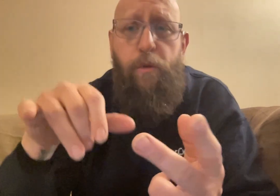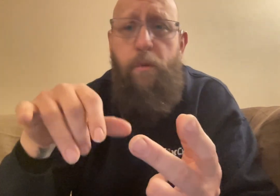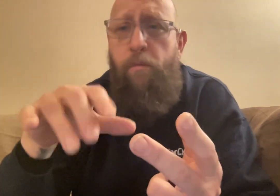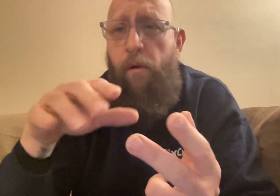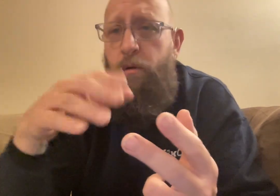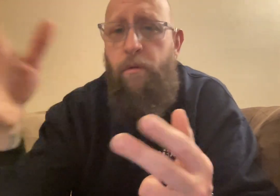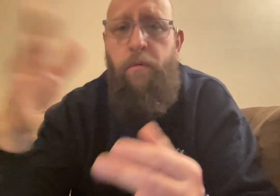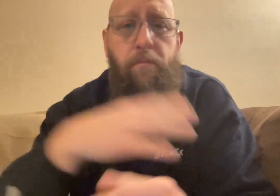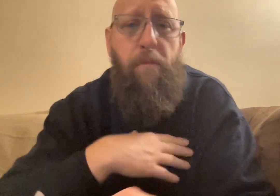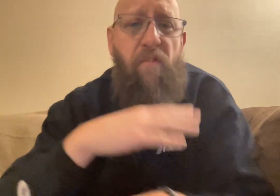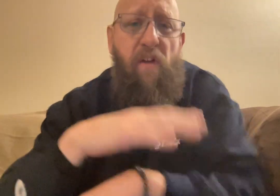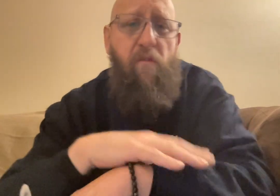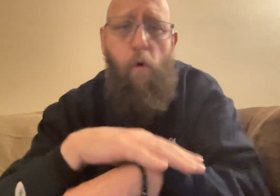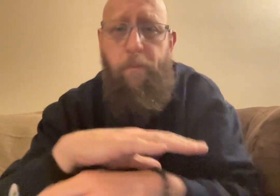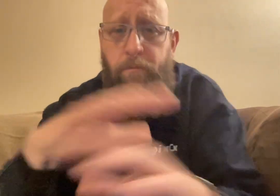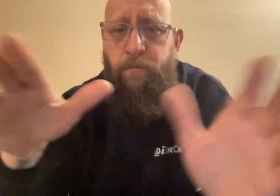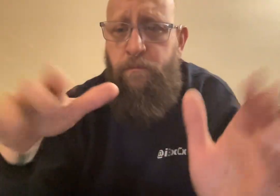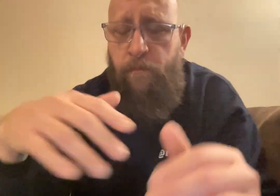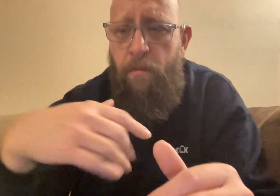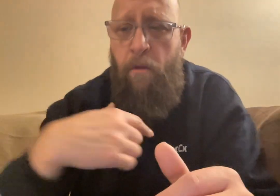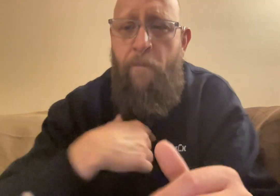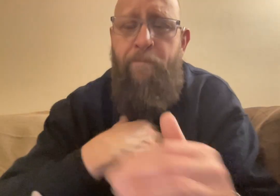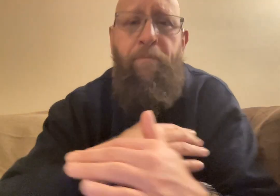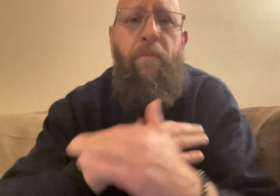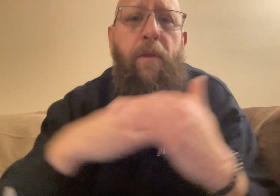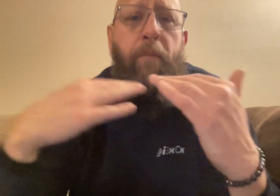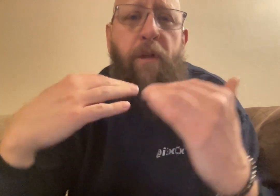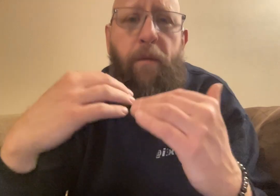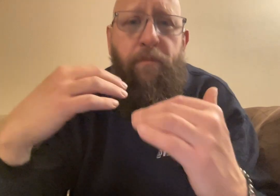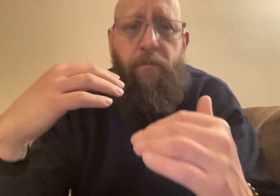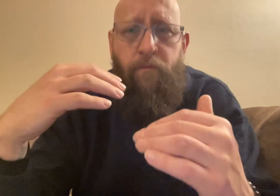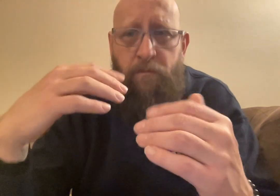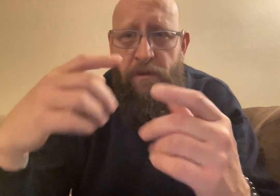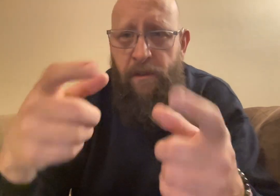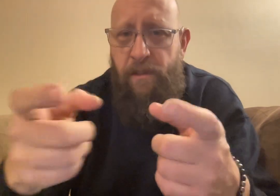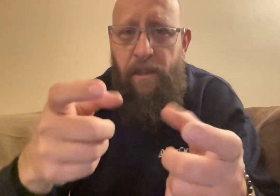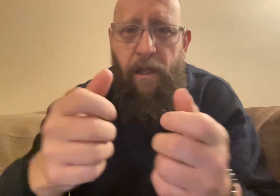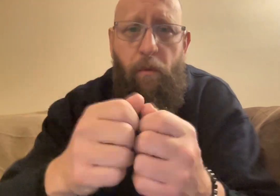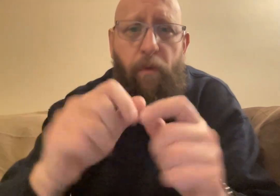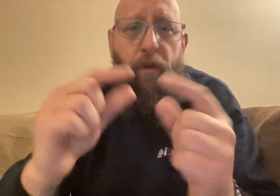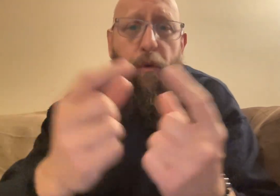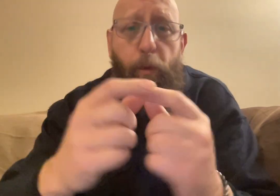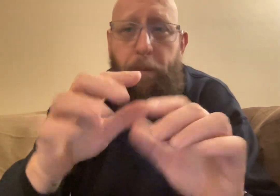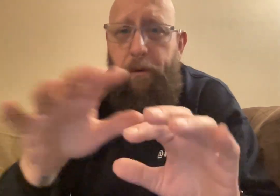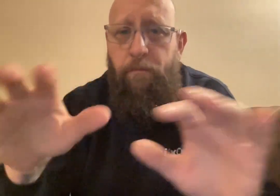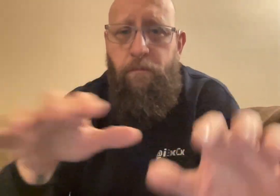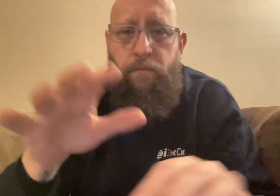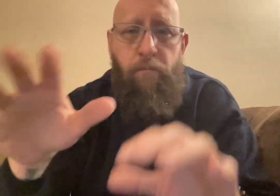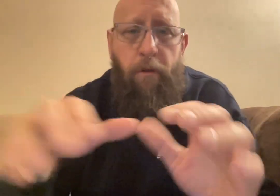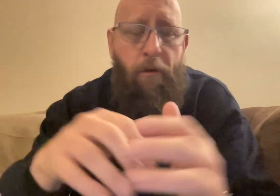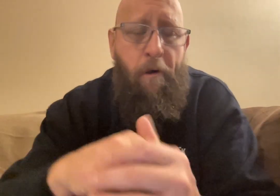YouTube, my platform. I'm done dealing with the group.